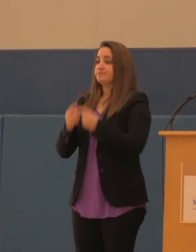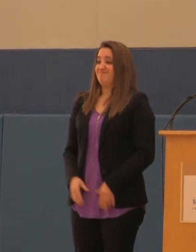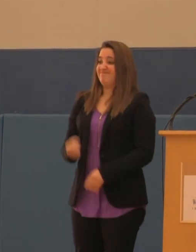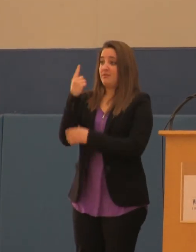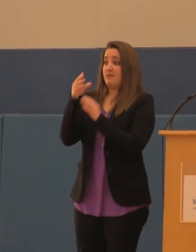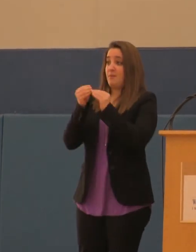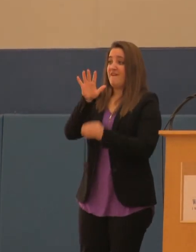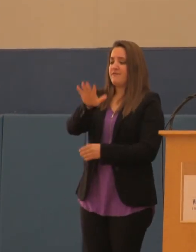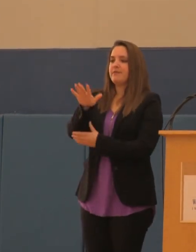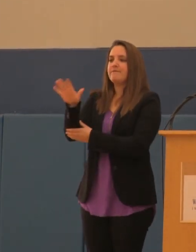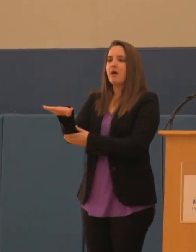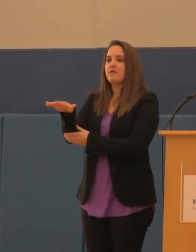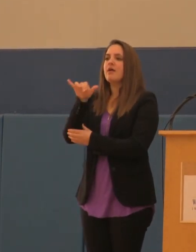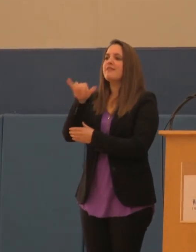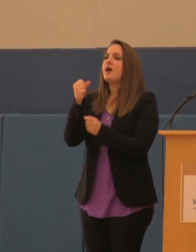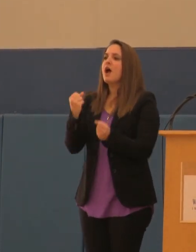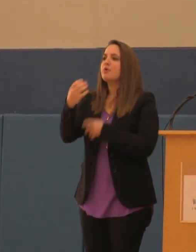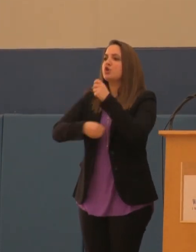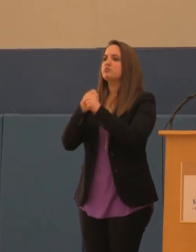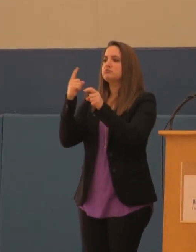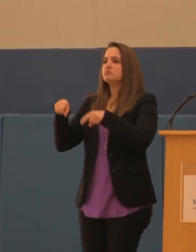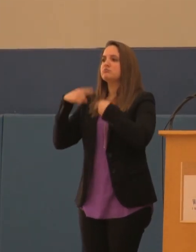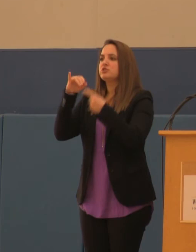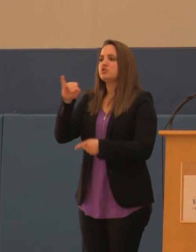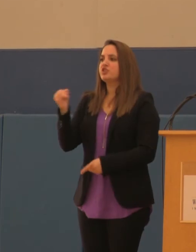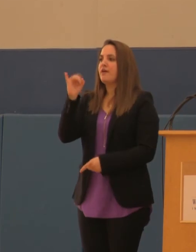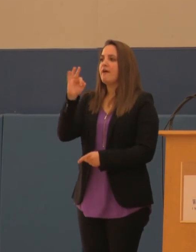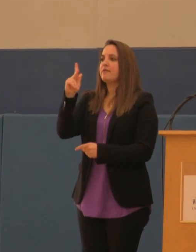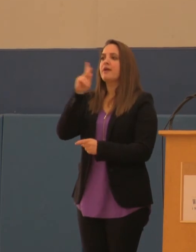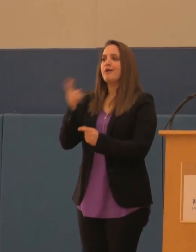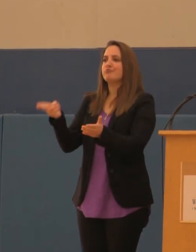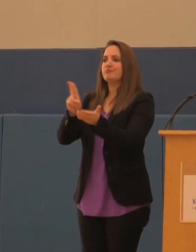55. The number of years since JFK signed the Equal Pay Act in